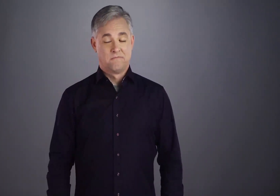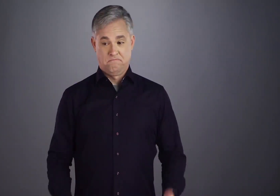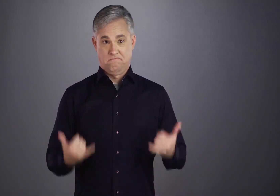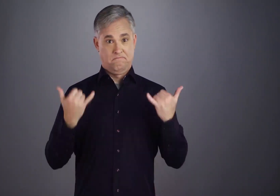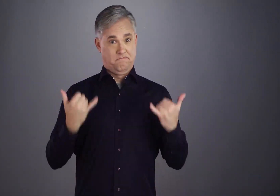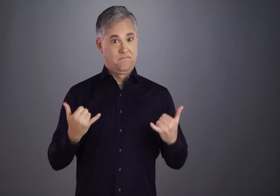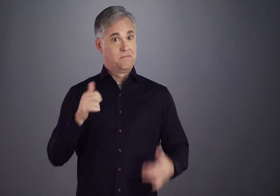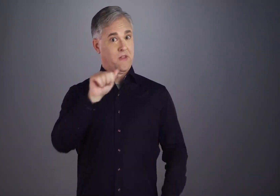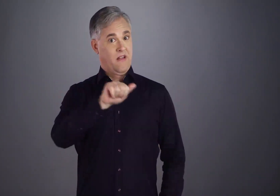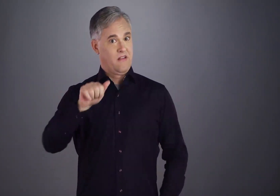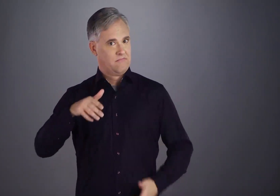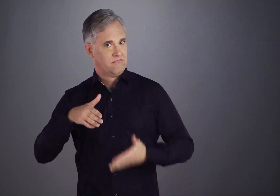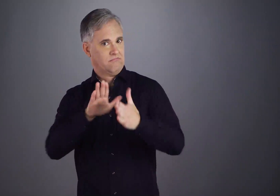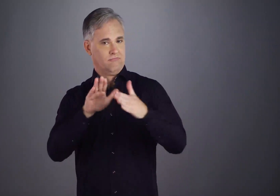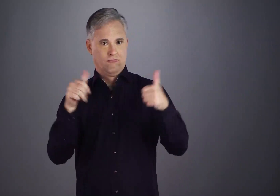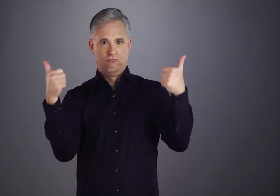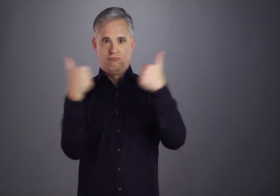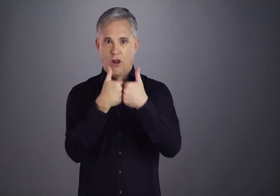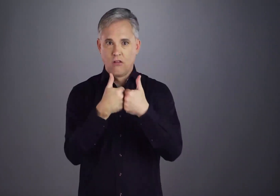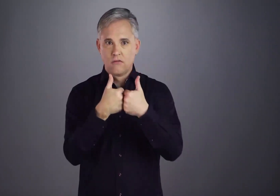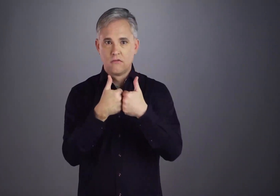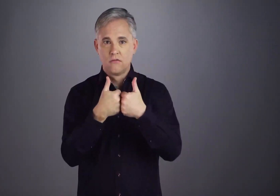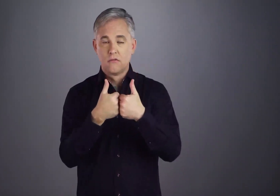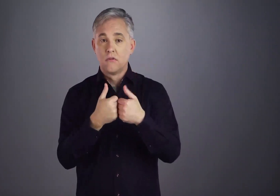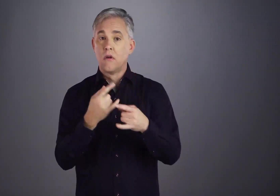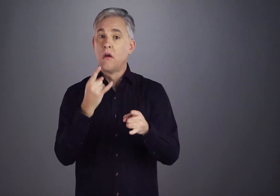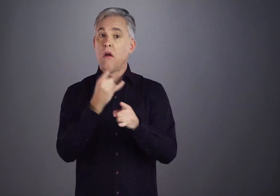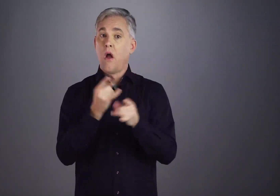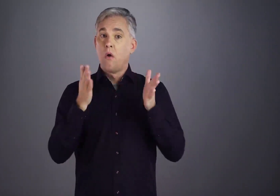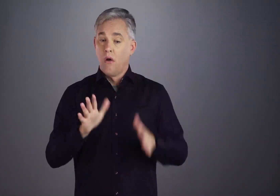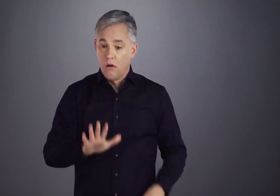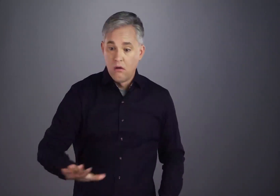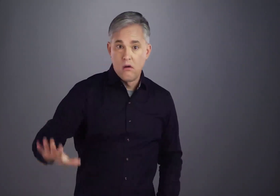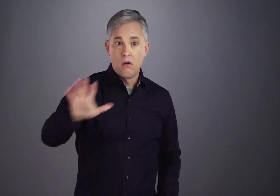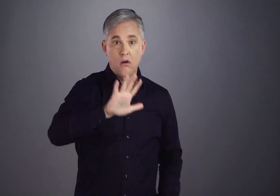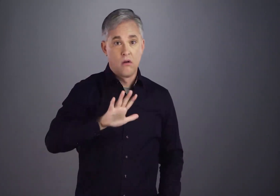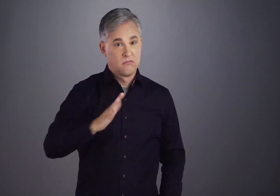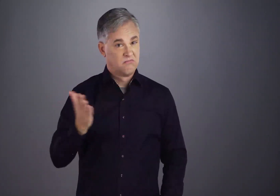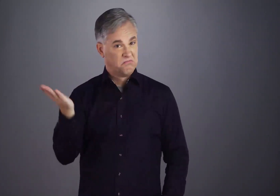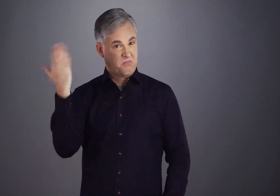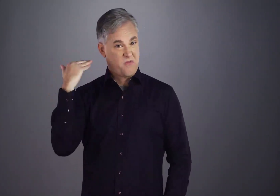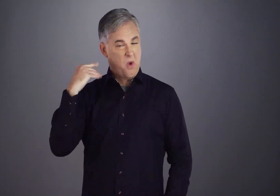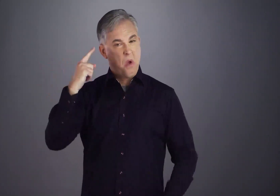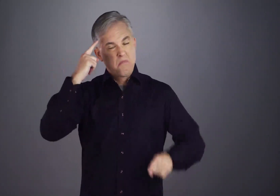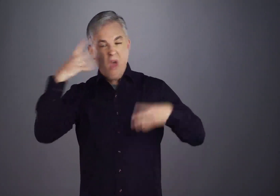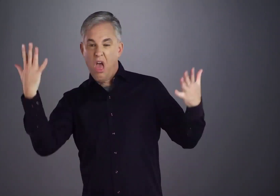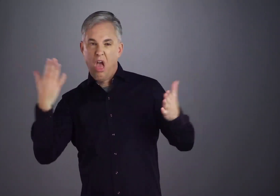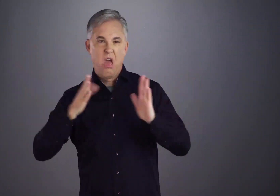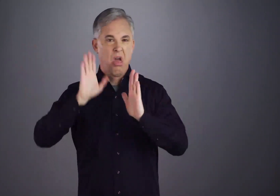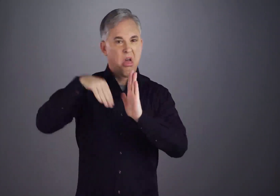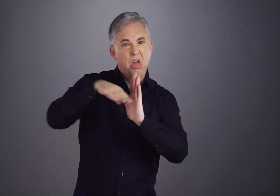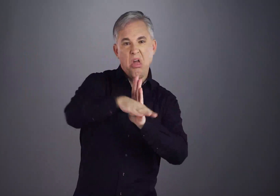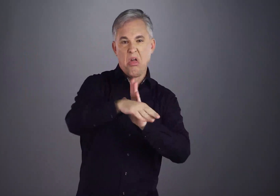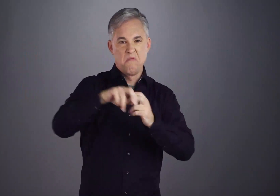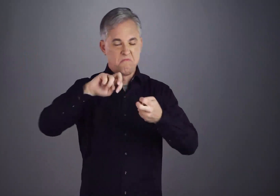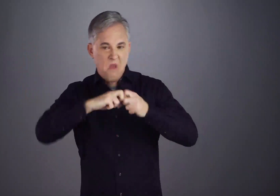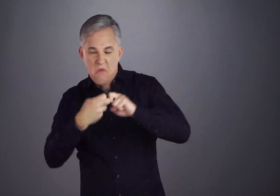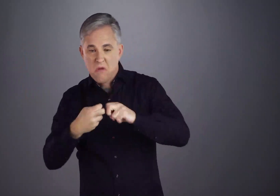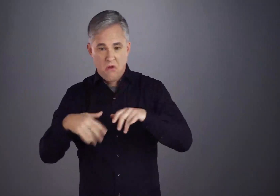The test that it faced was this: could these large numbers of erstwhile erratic alcoholics successfully meet and